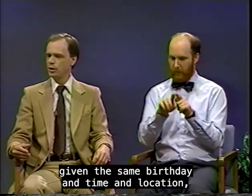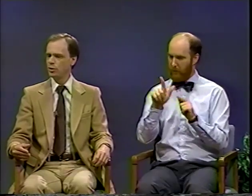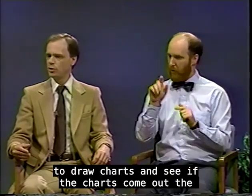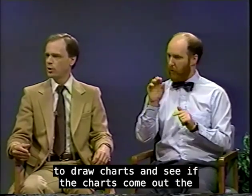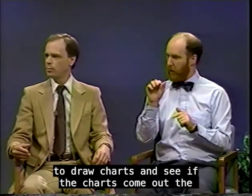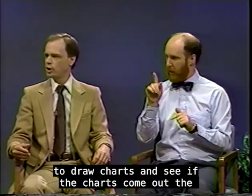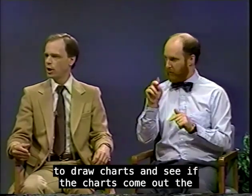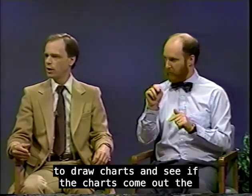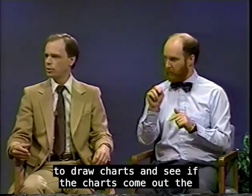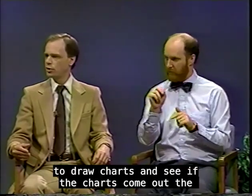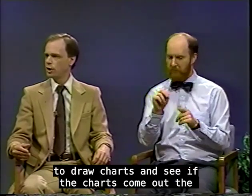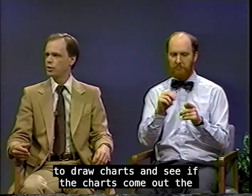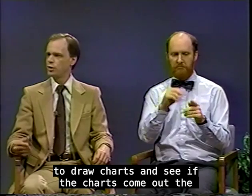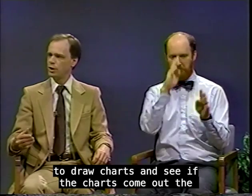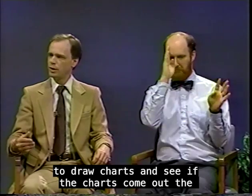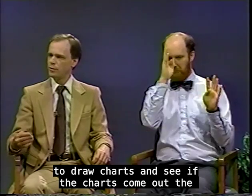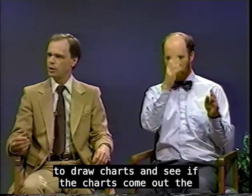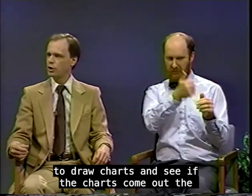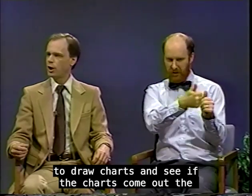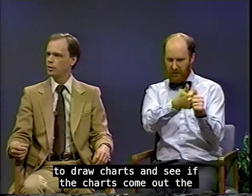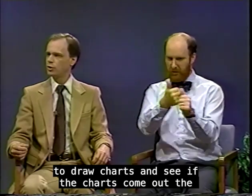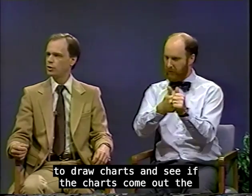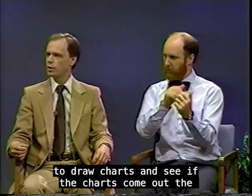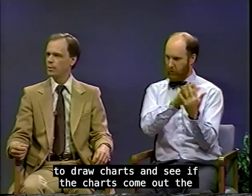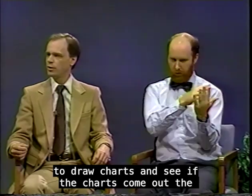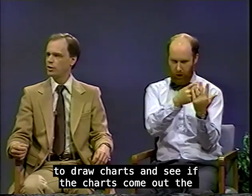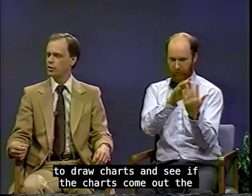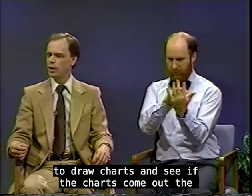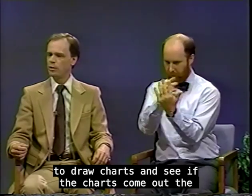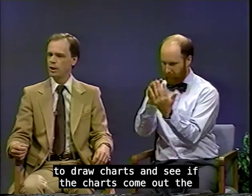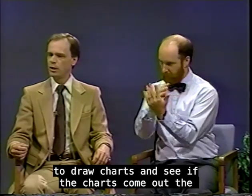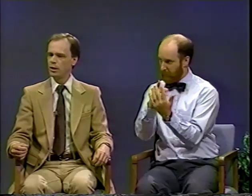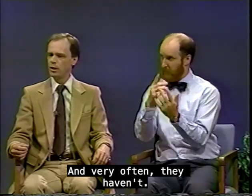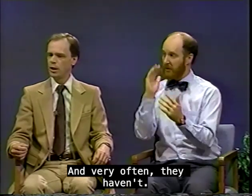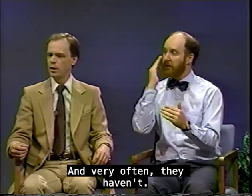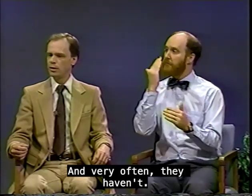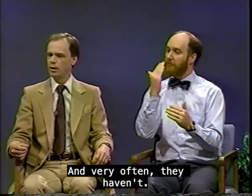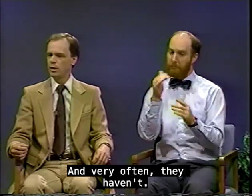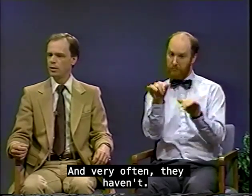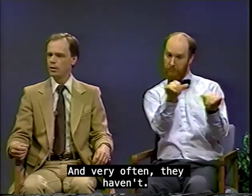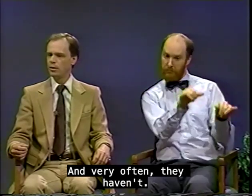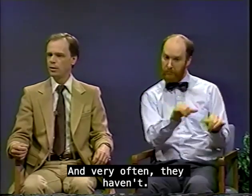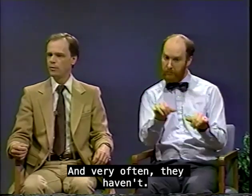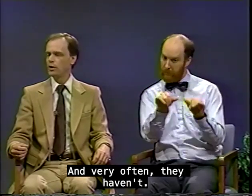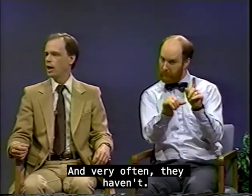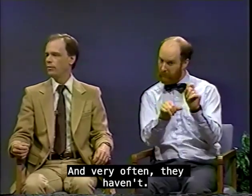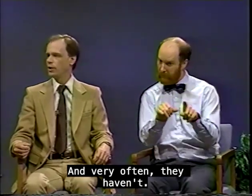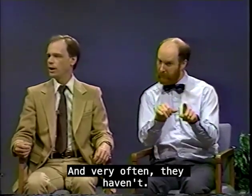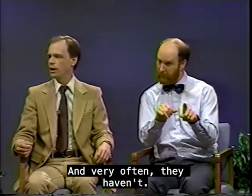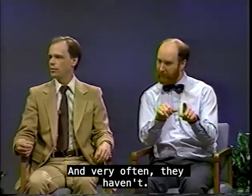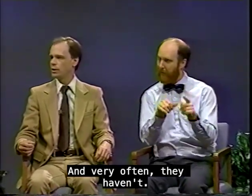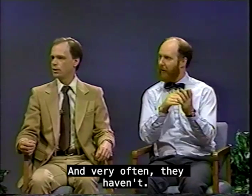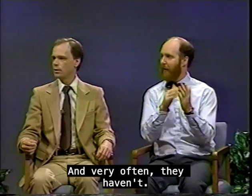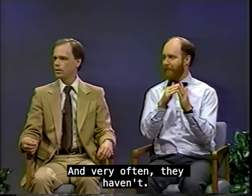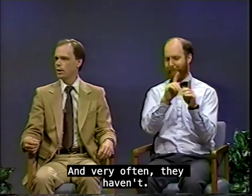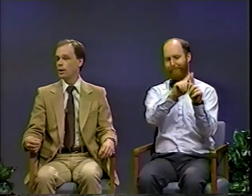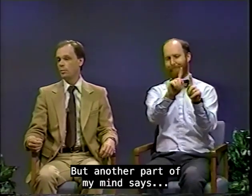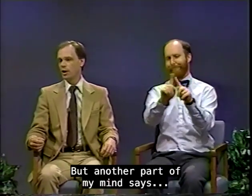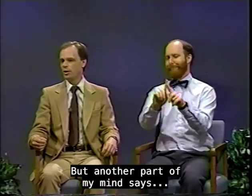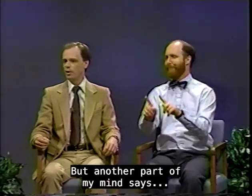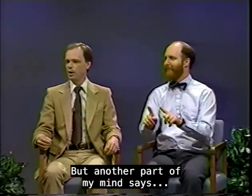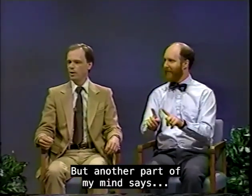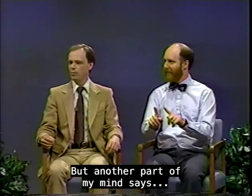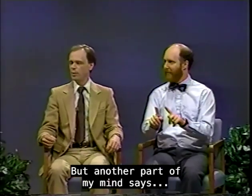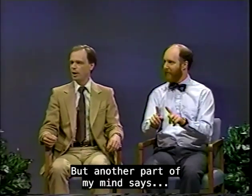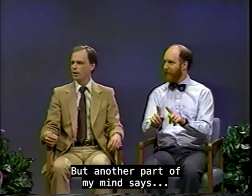location, to drop charts and see if the charts come out the same. And very often they haven't.